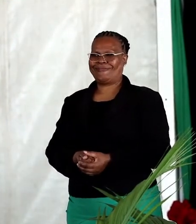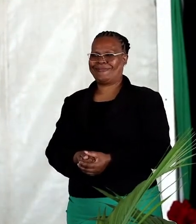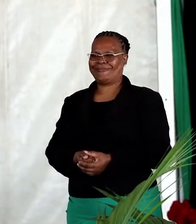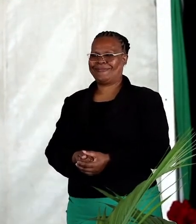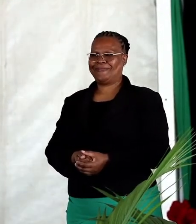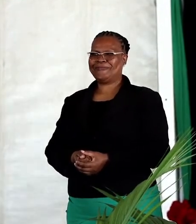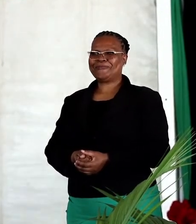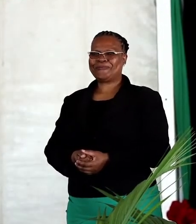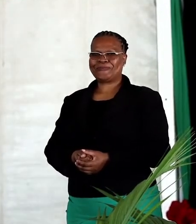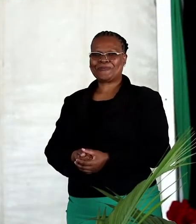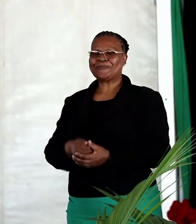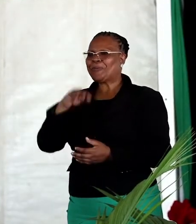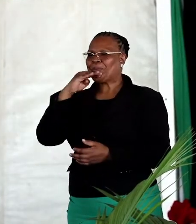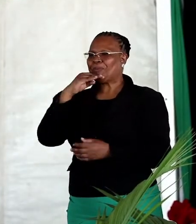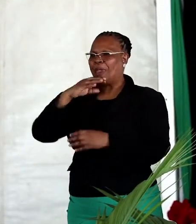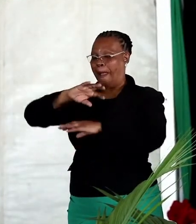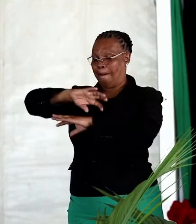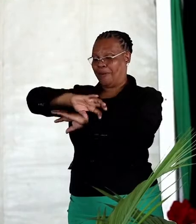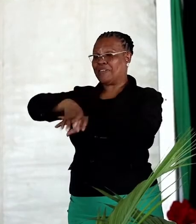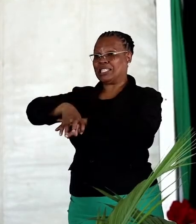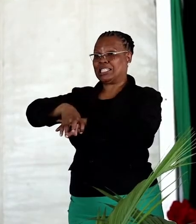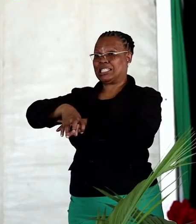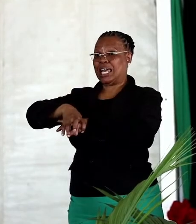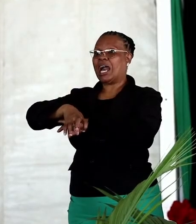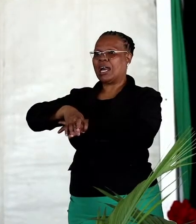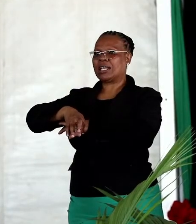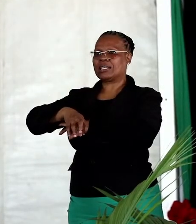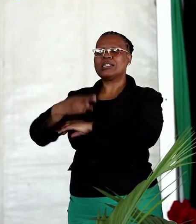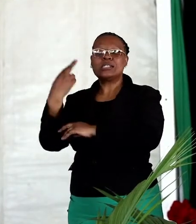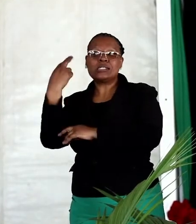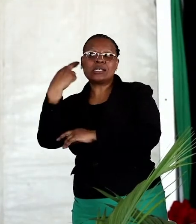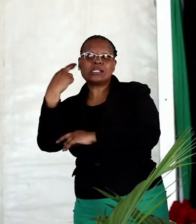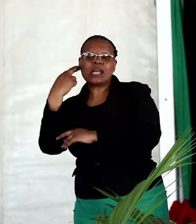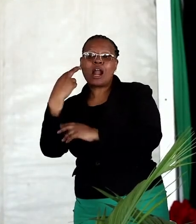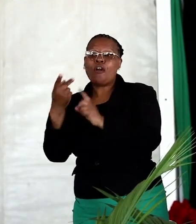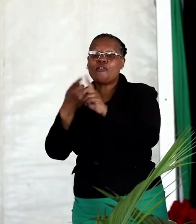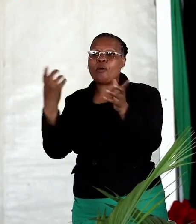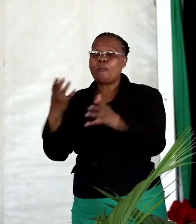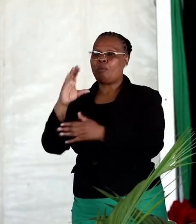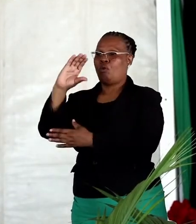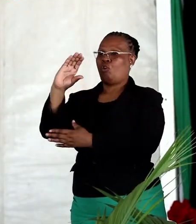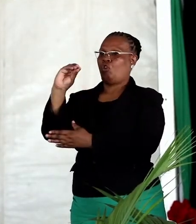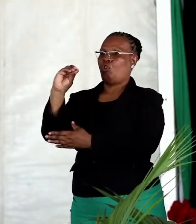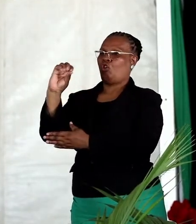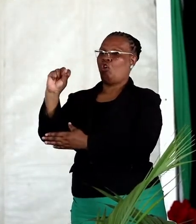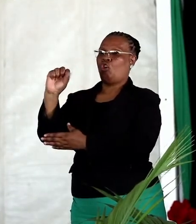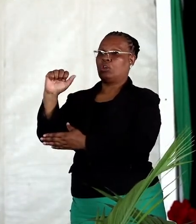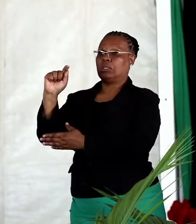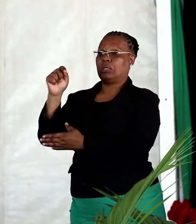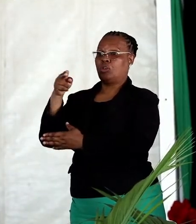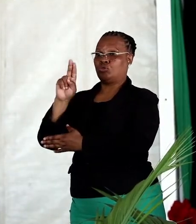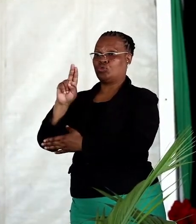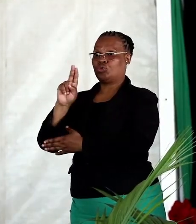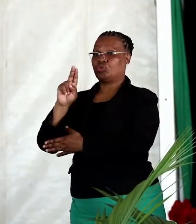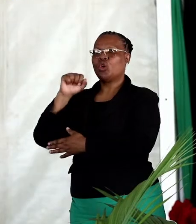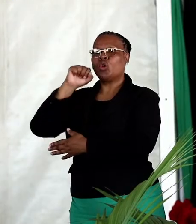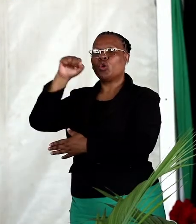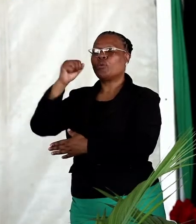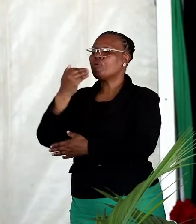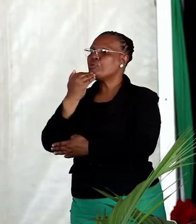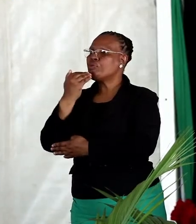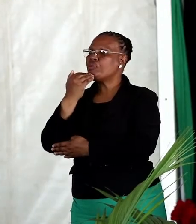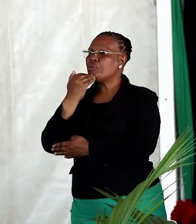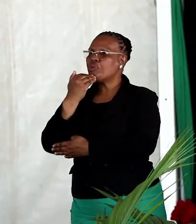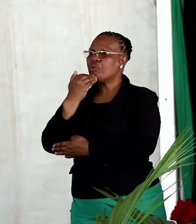Phakathi kwethu kuphinde kubekho u-Provincial Secretary we-COSATU. U-Comrade